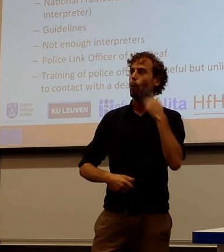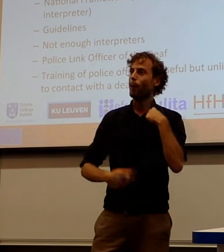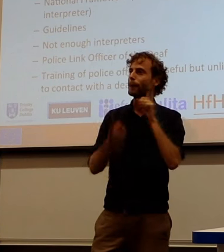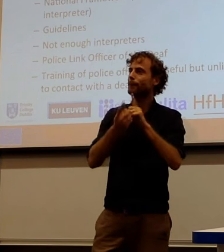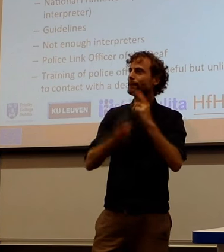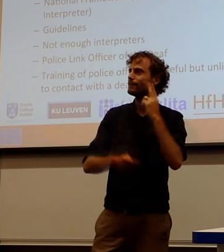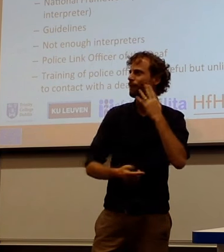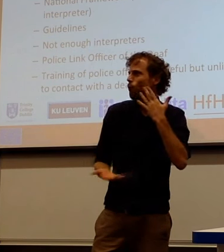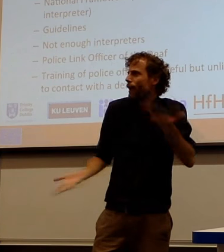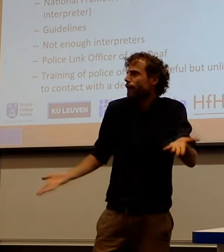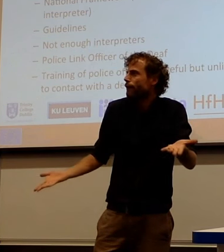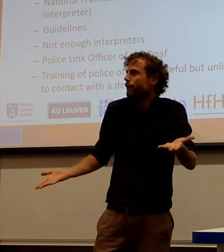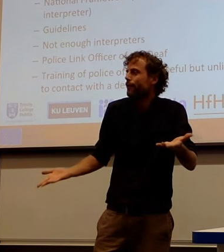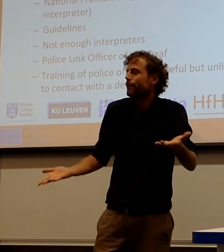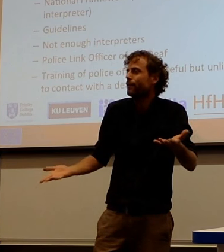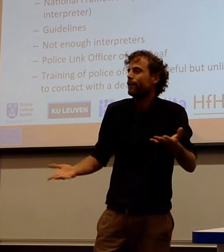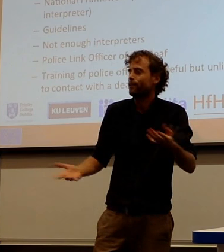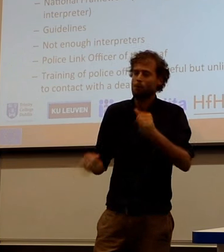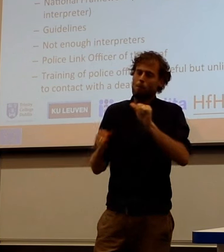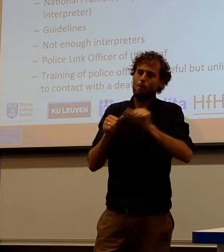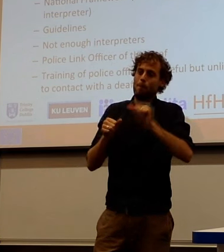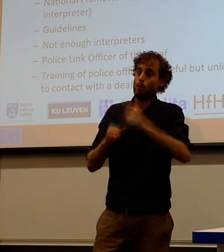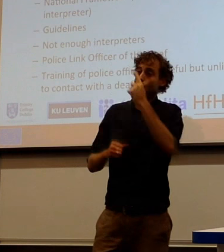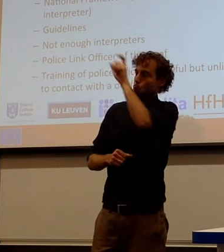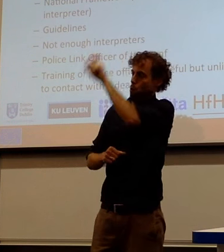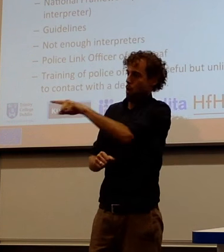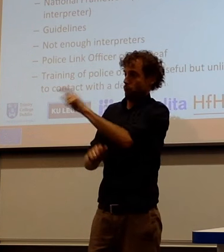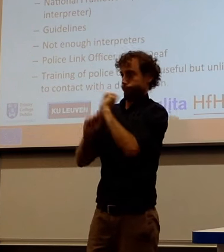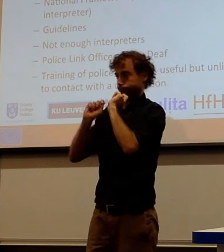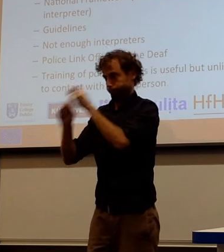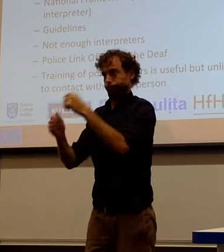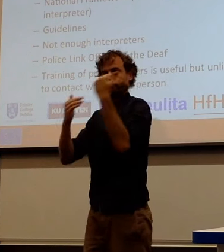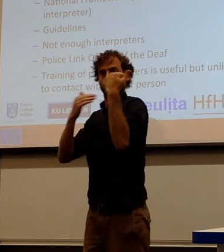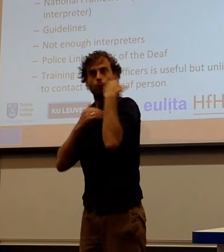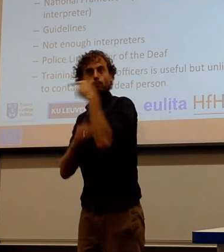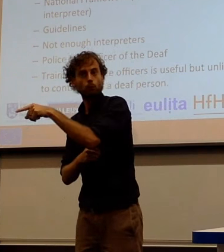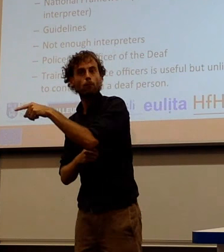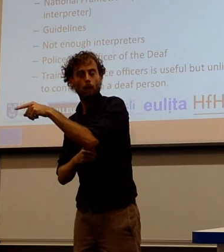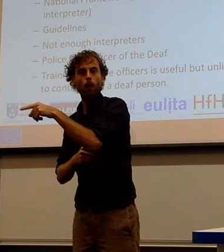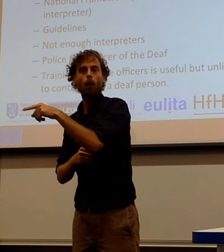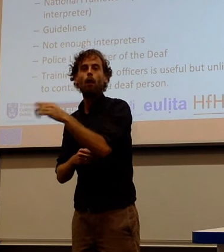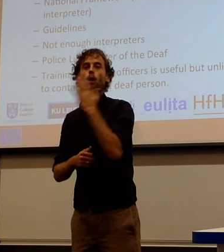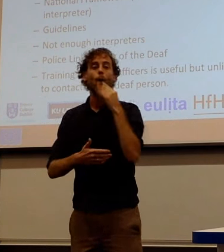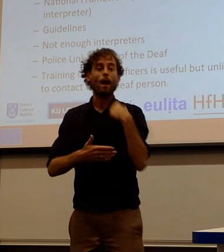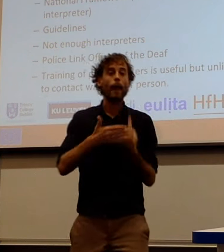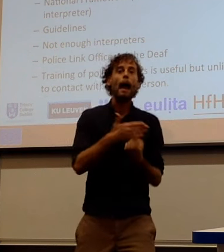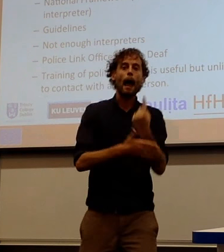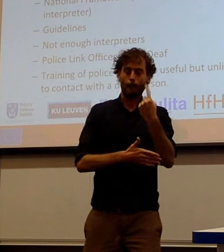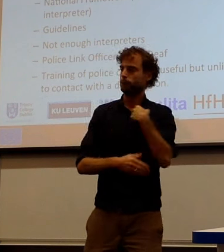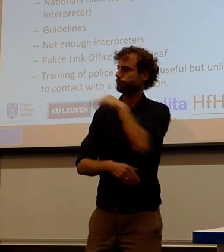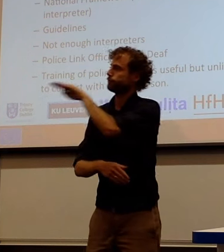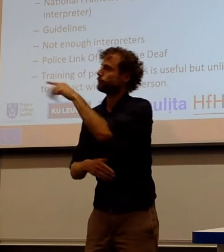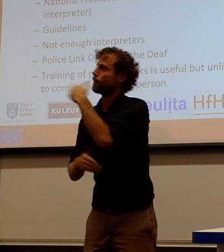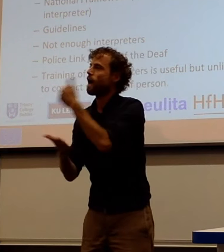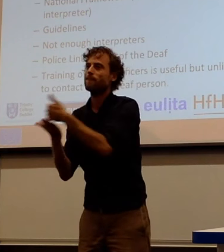said, well, we don't have time to do that. I mean, how often do I meet a deaf person? Was their attitude. They liked the link officer idea, where